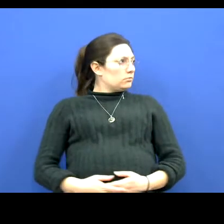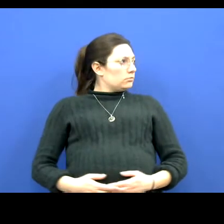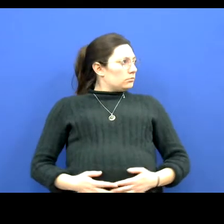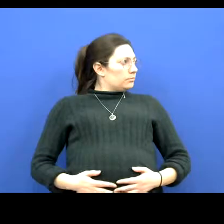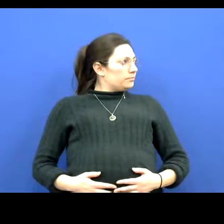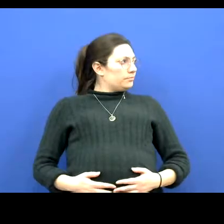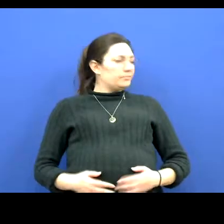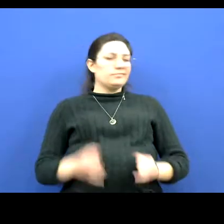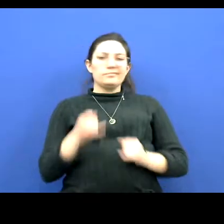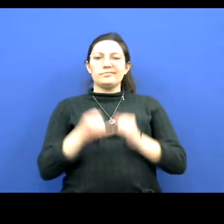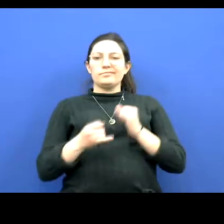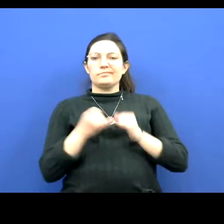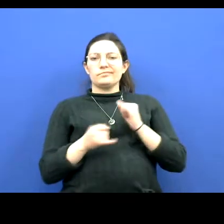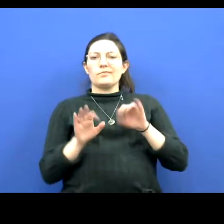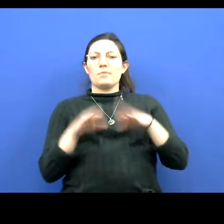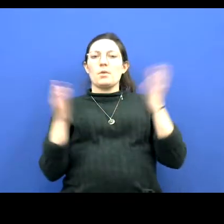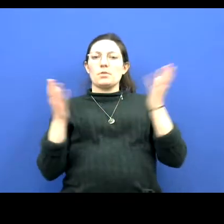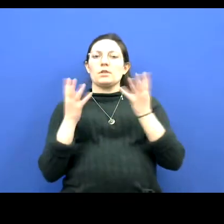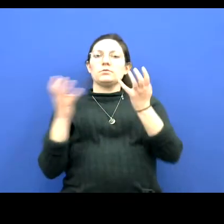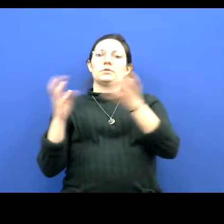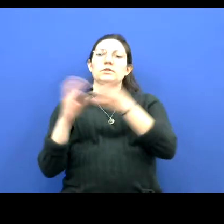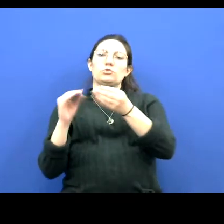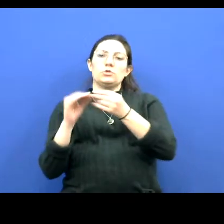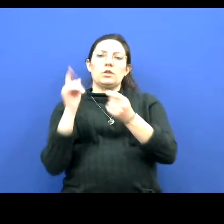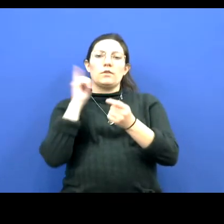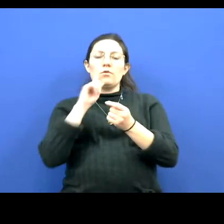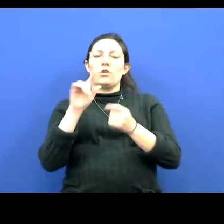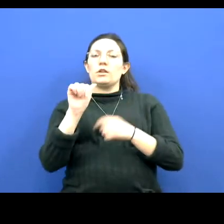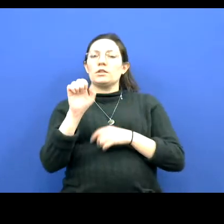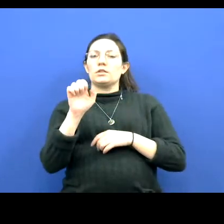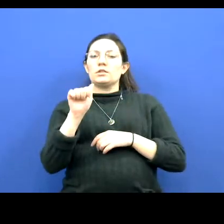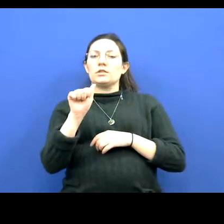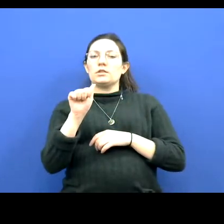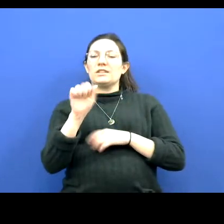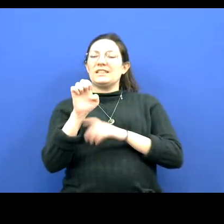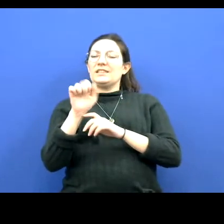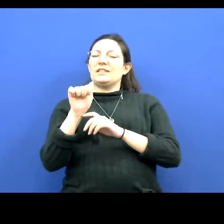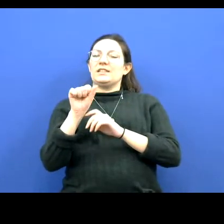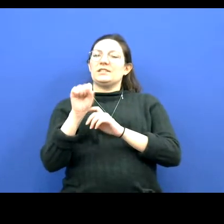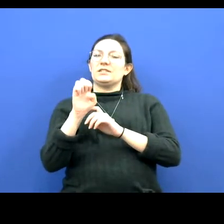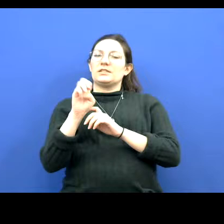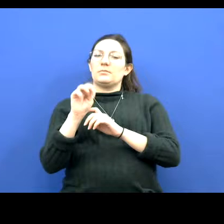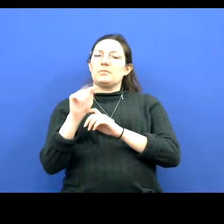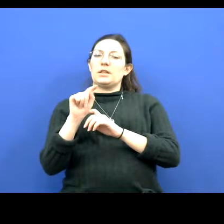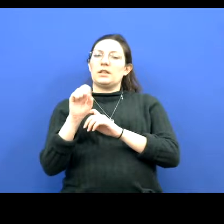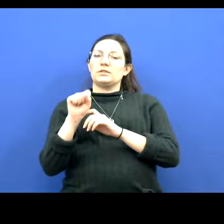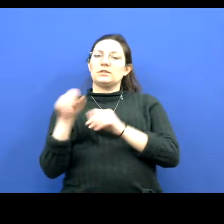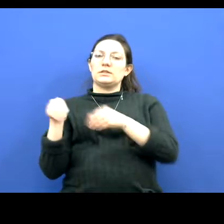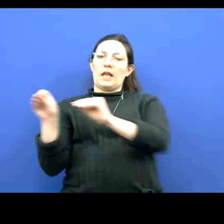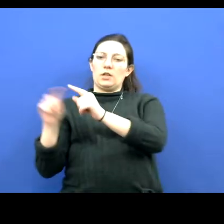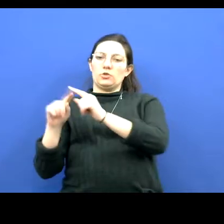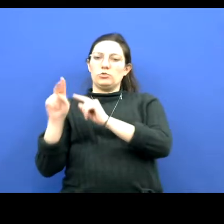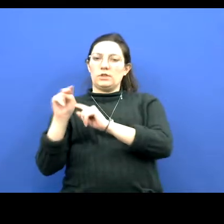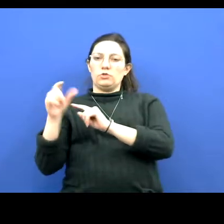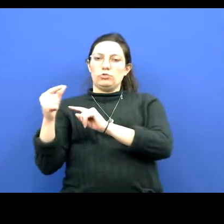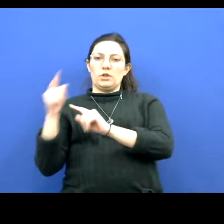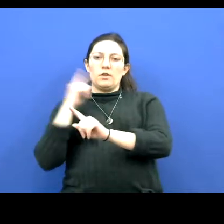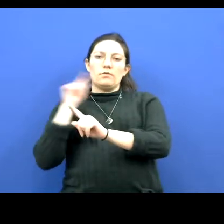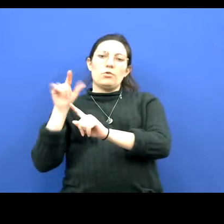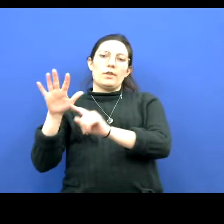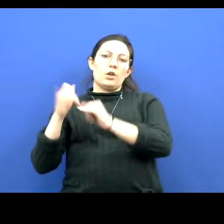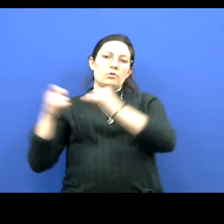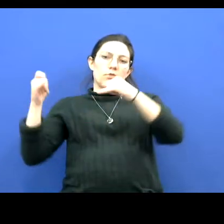Last, we have a public hearing for the proposed sale of easements on town-owned land to National Grid for transmission line